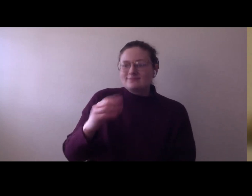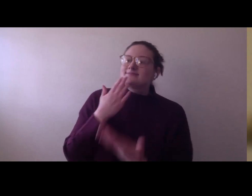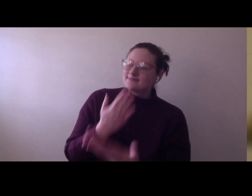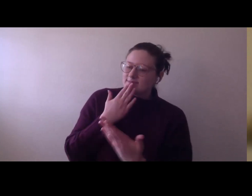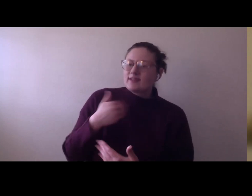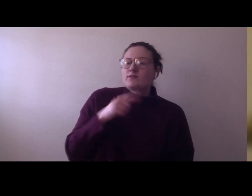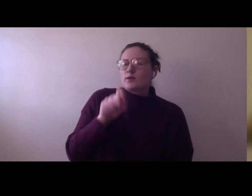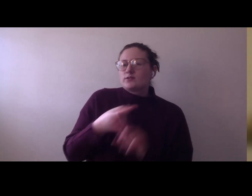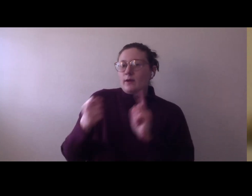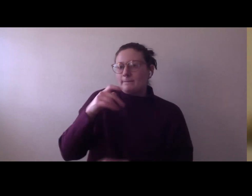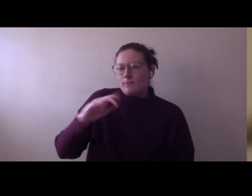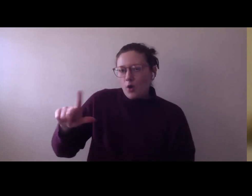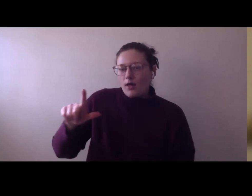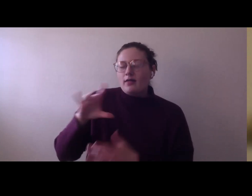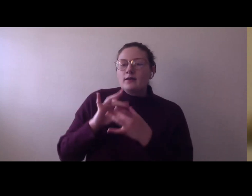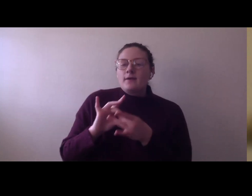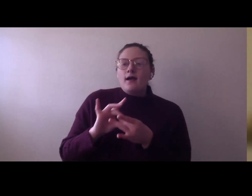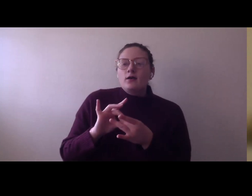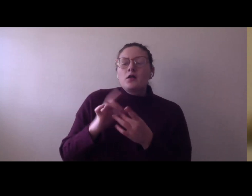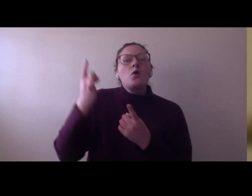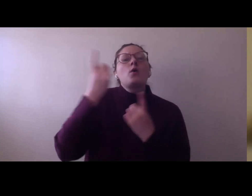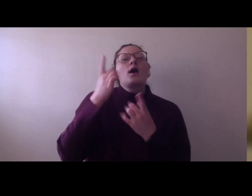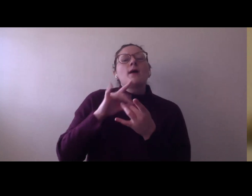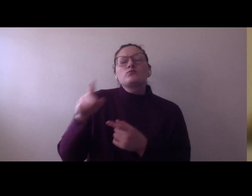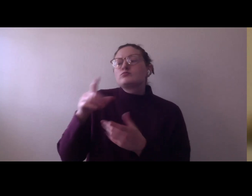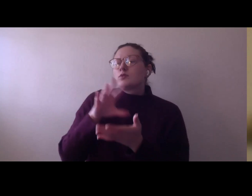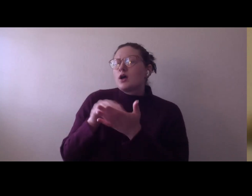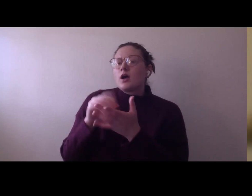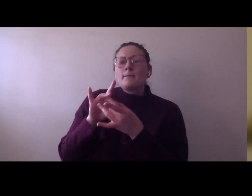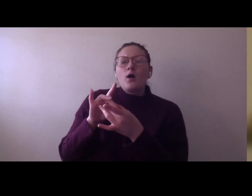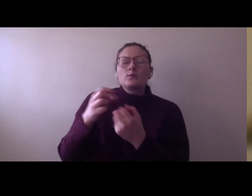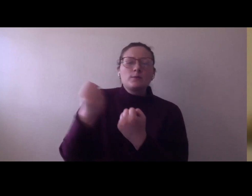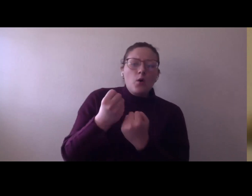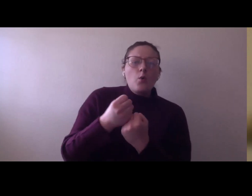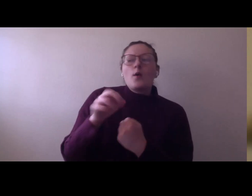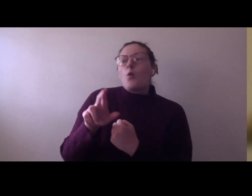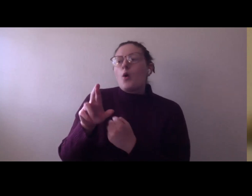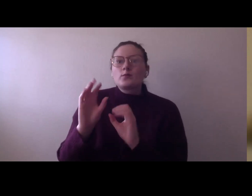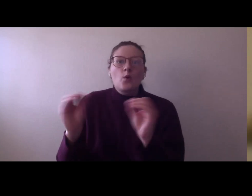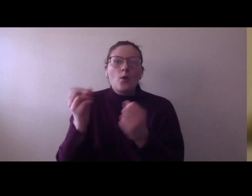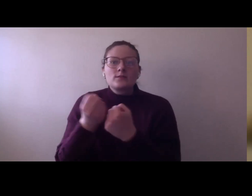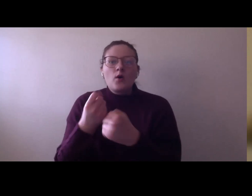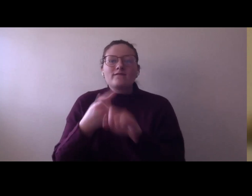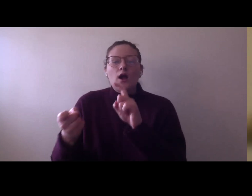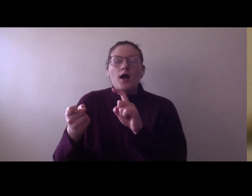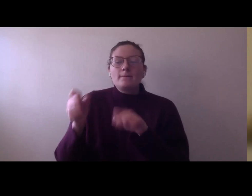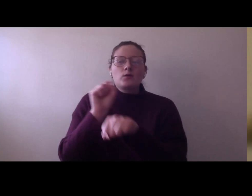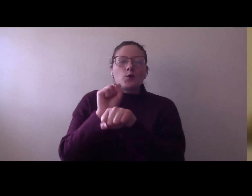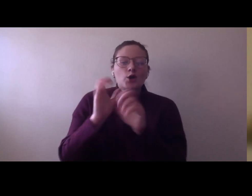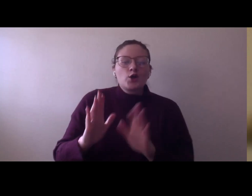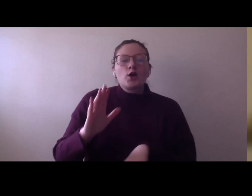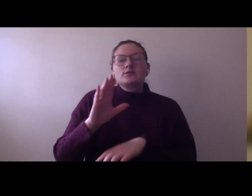from Paul about wondering about what you learned about the support or lack of support by close colleagues and universities of